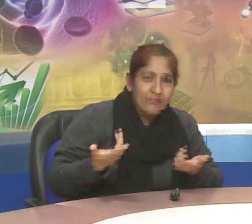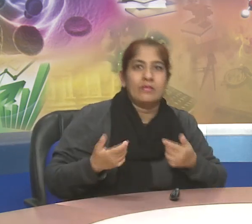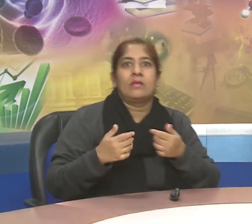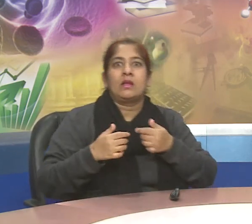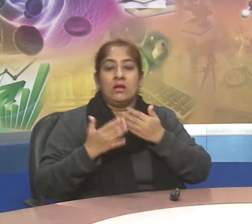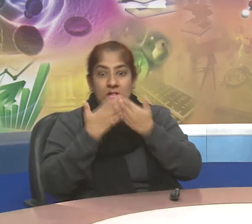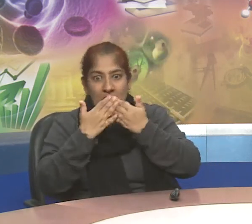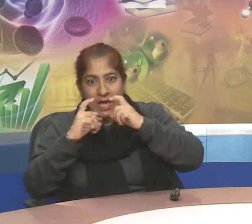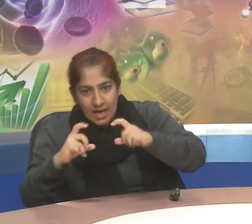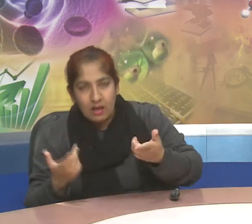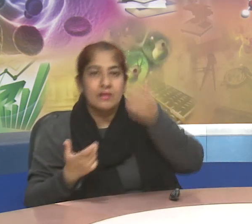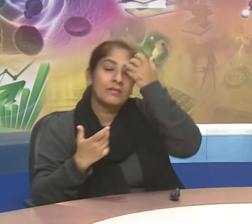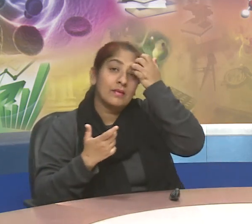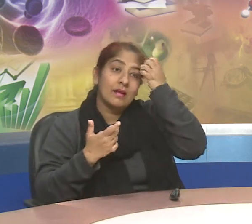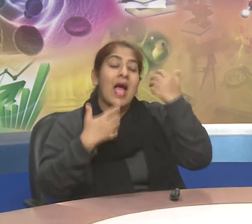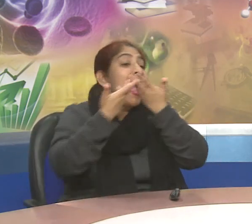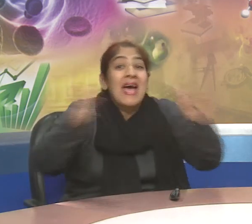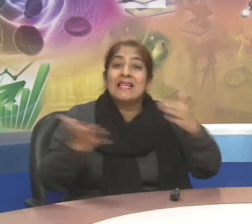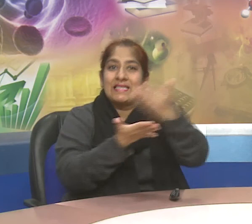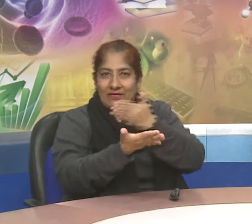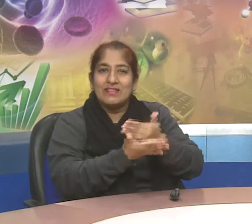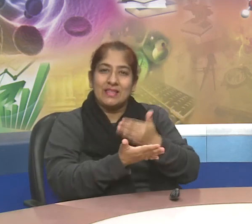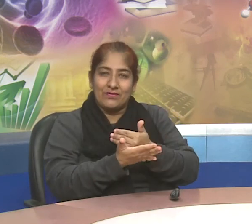Carefully, it means carefully.